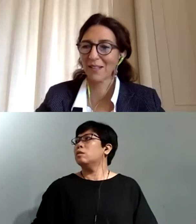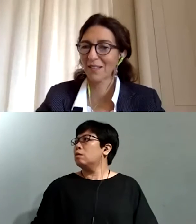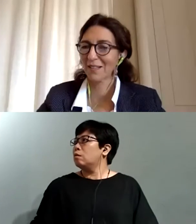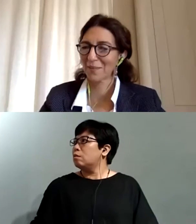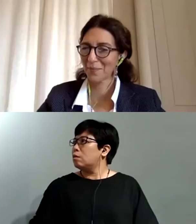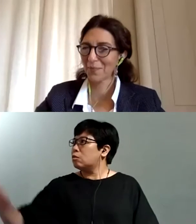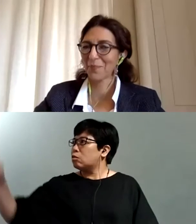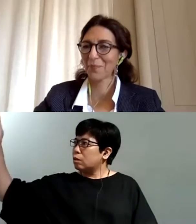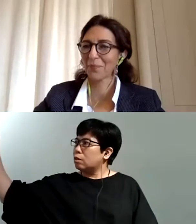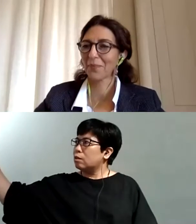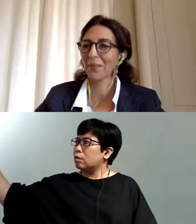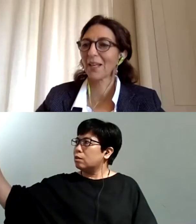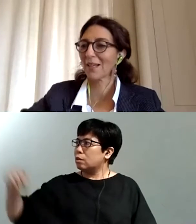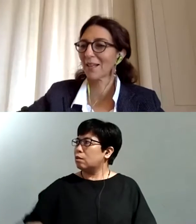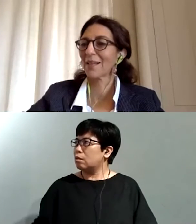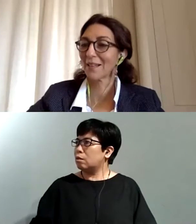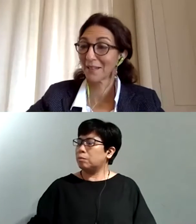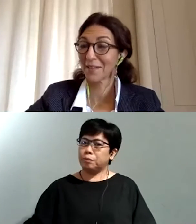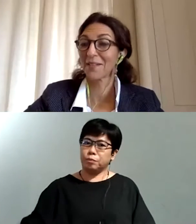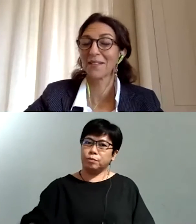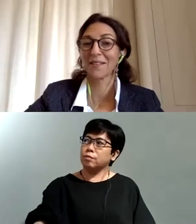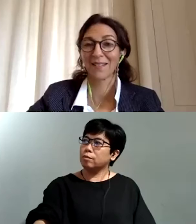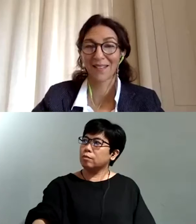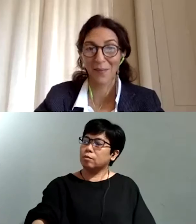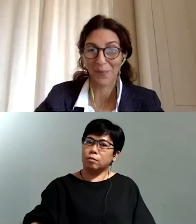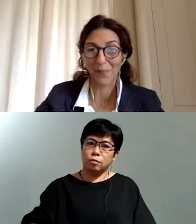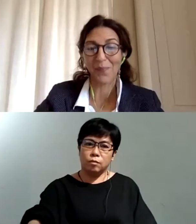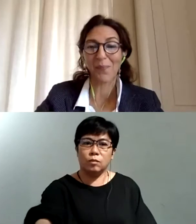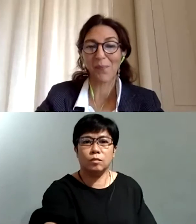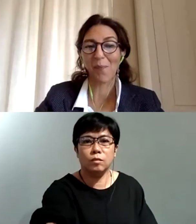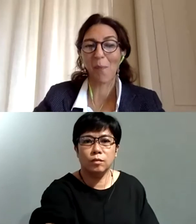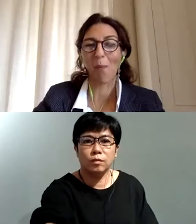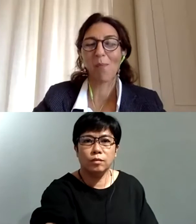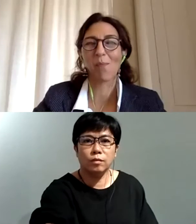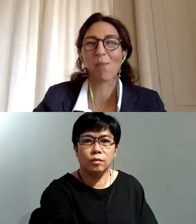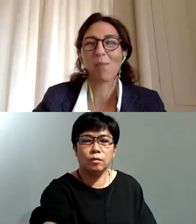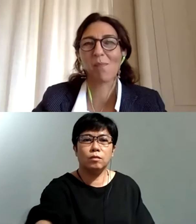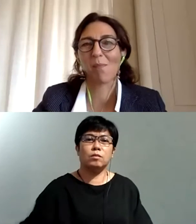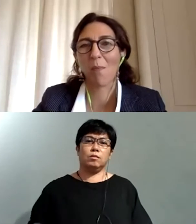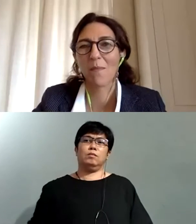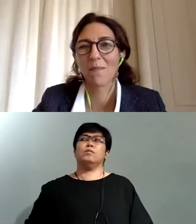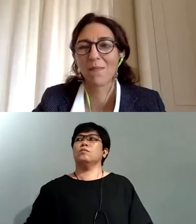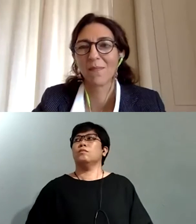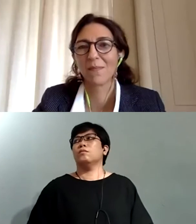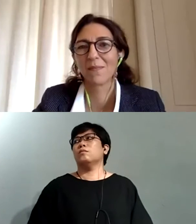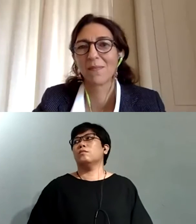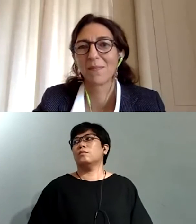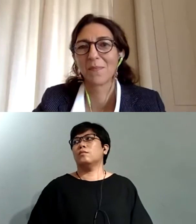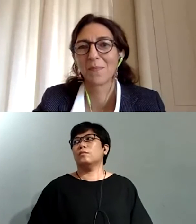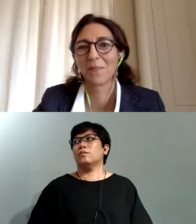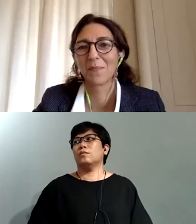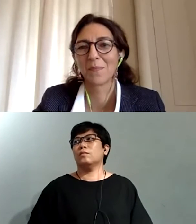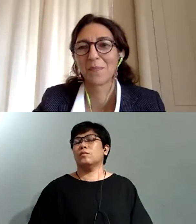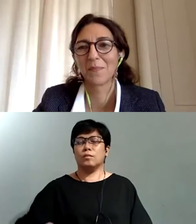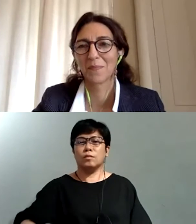last years has experienced unprecedented change. Everyone are forced to learn or to